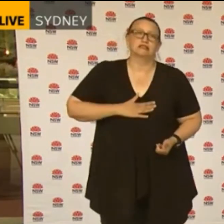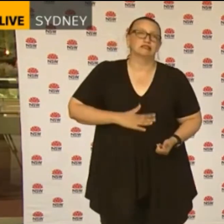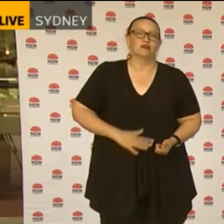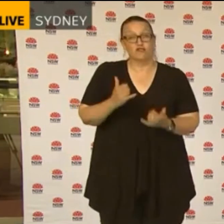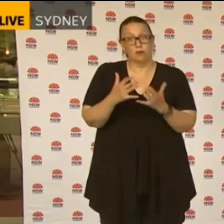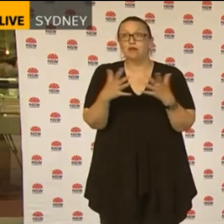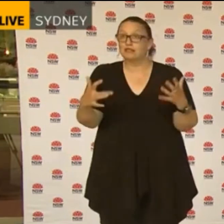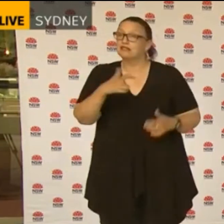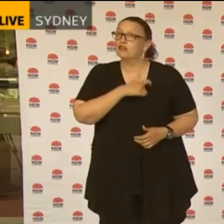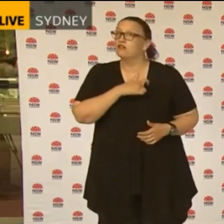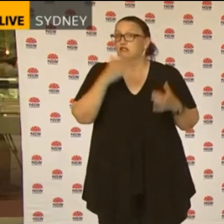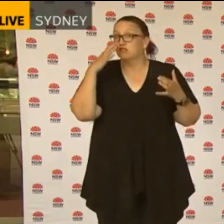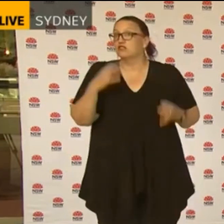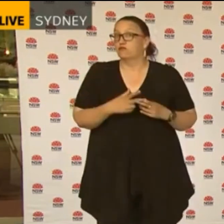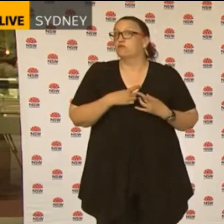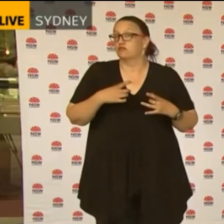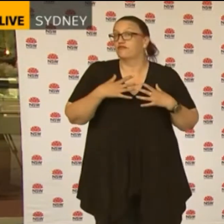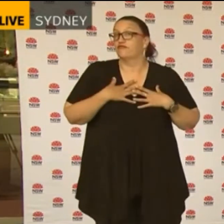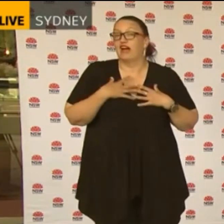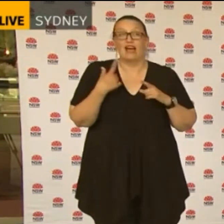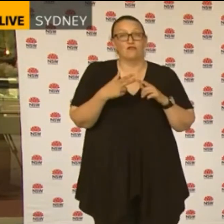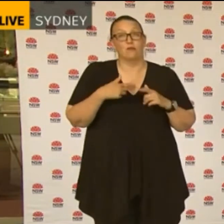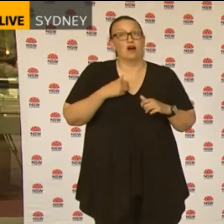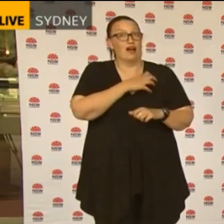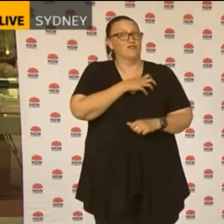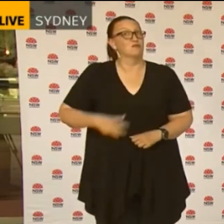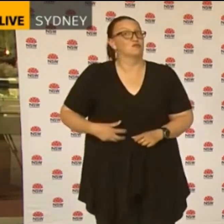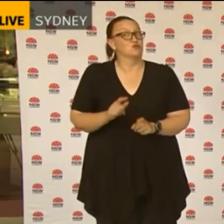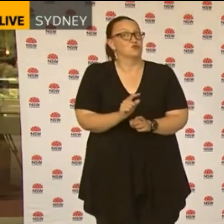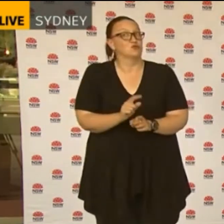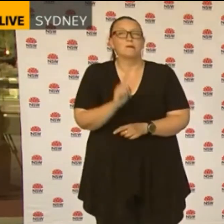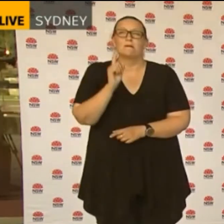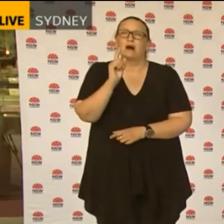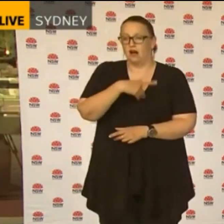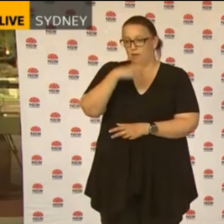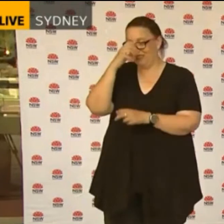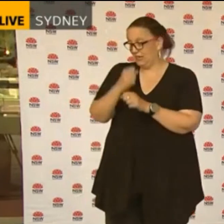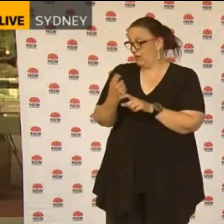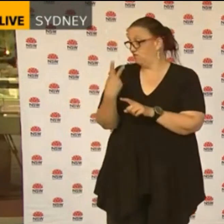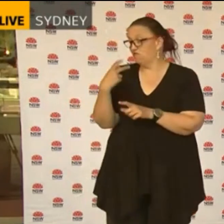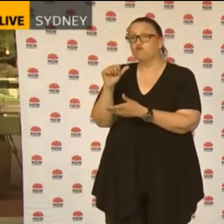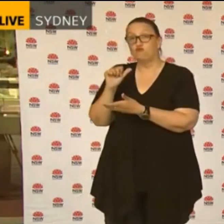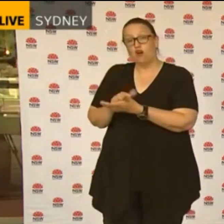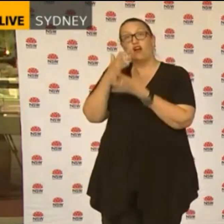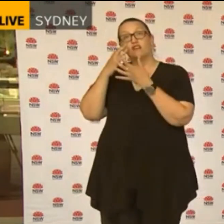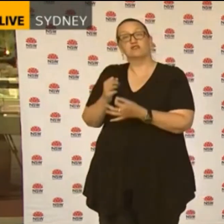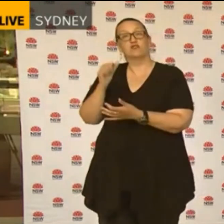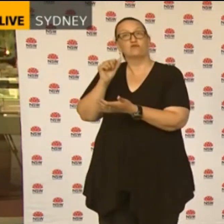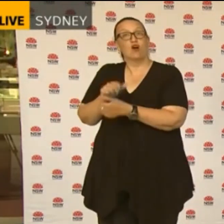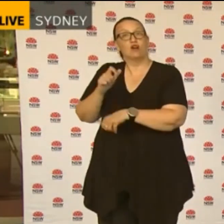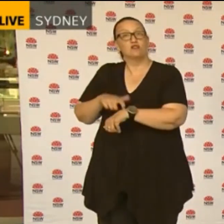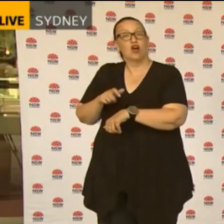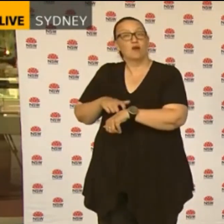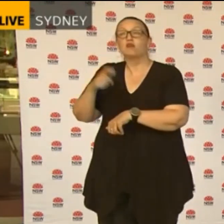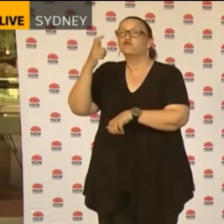those decisions at the right time, and we've made them with the motivation of trying to impact as fewer people as possible whilst keeping the